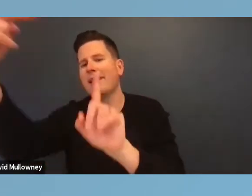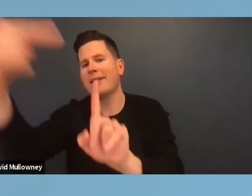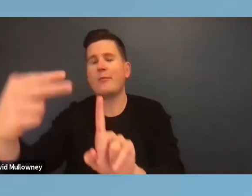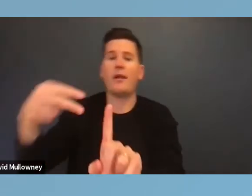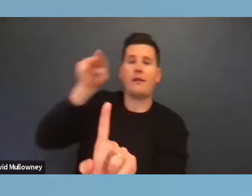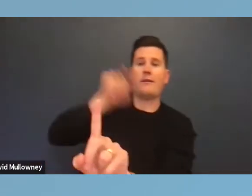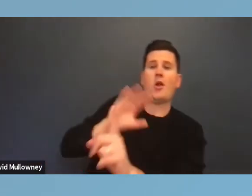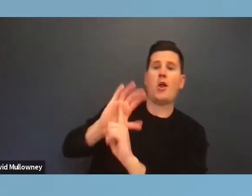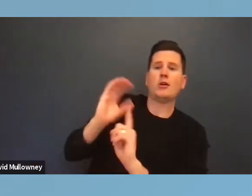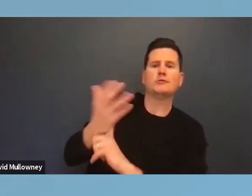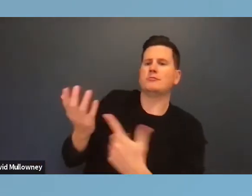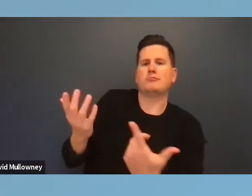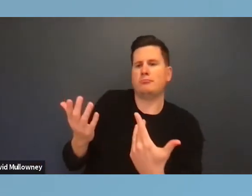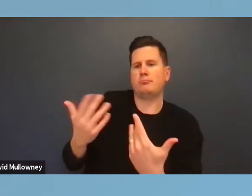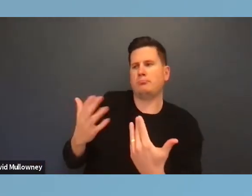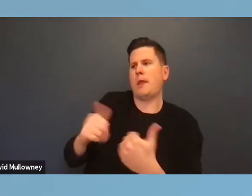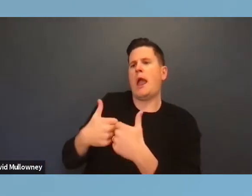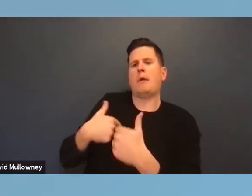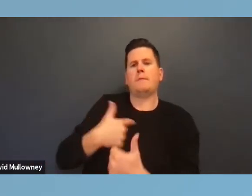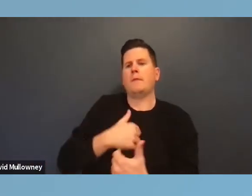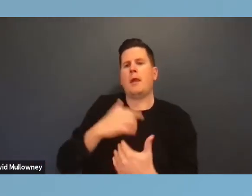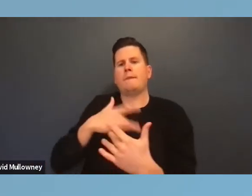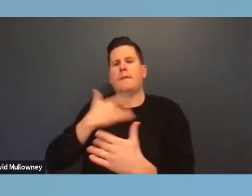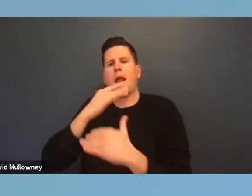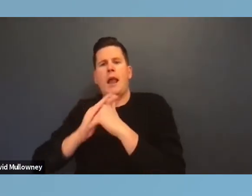which are just related to auditory.